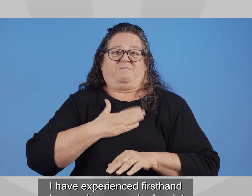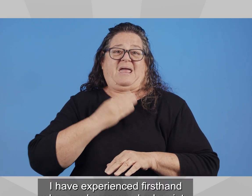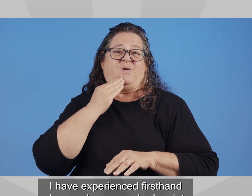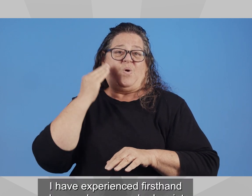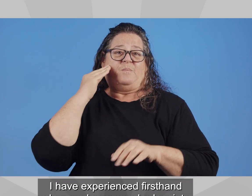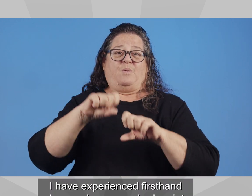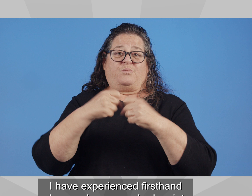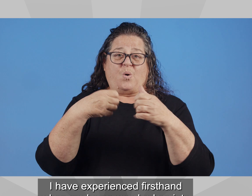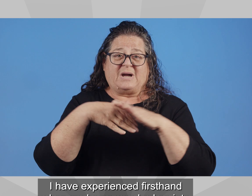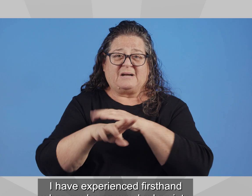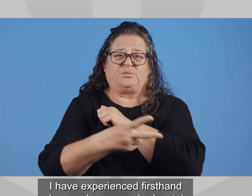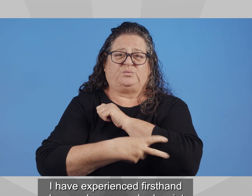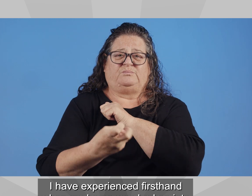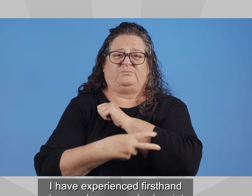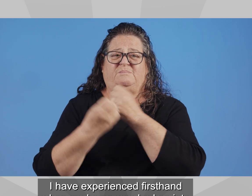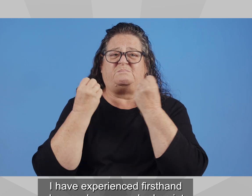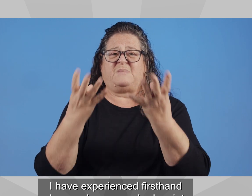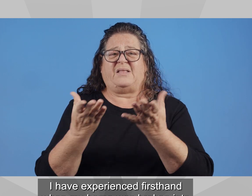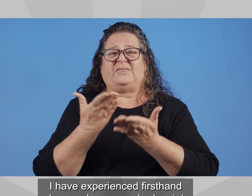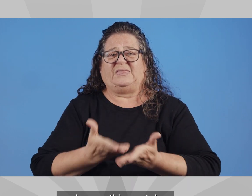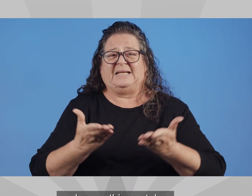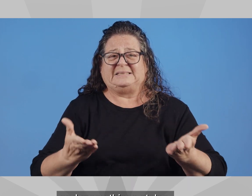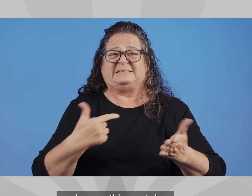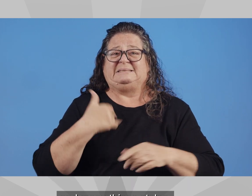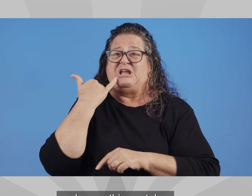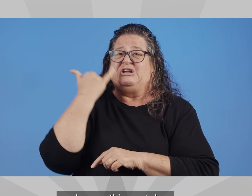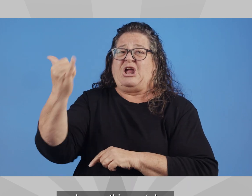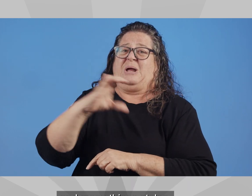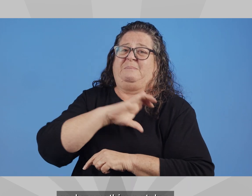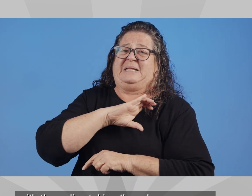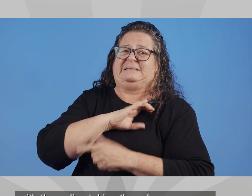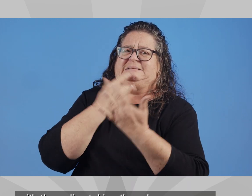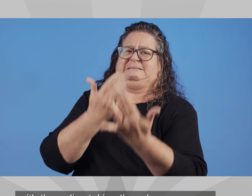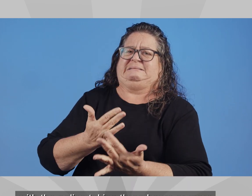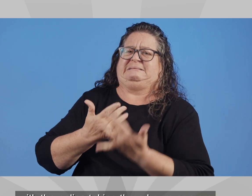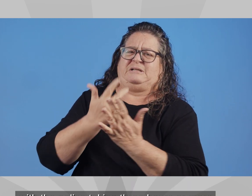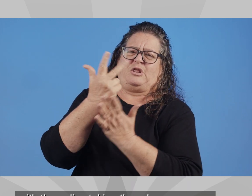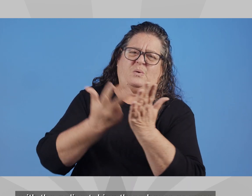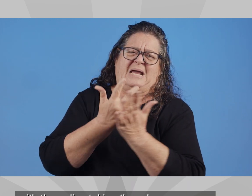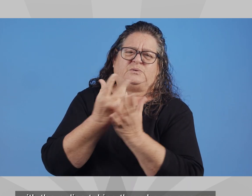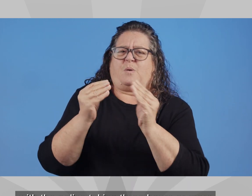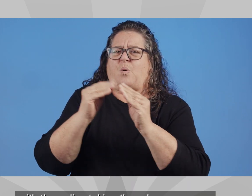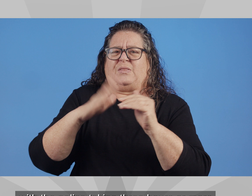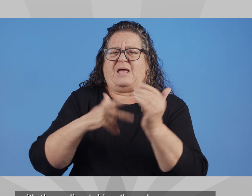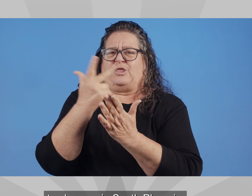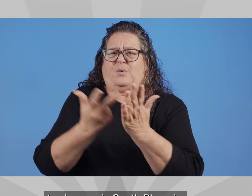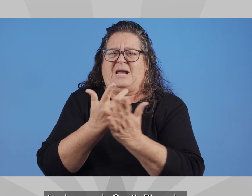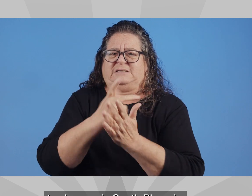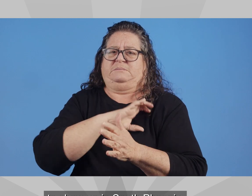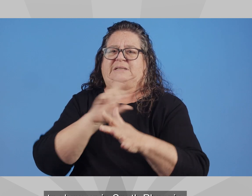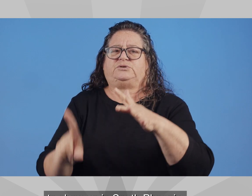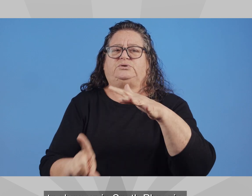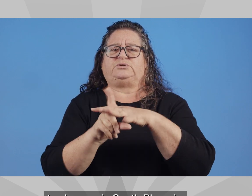I have experienced firsthand when my home was broken into and many things stolen, with the police taking 3 hours or more to